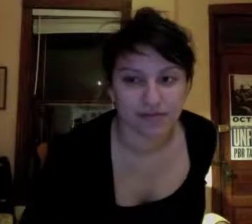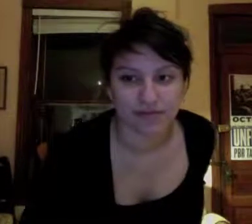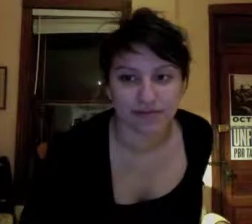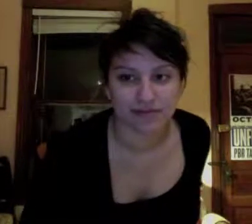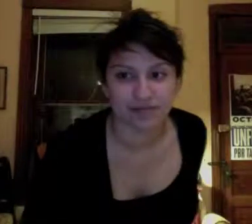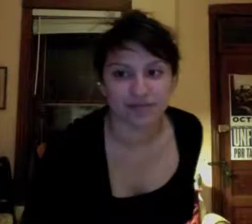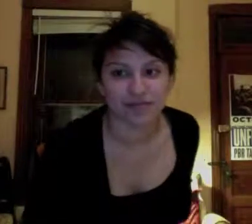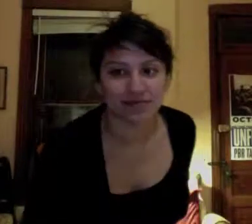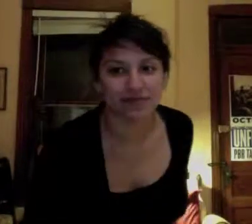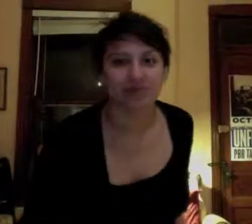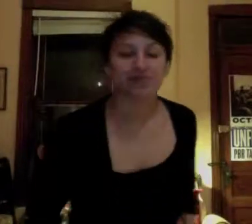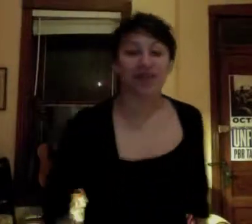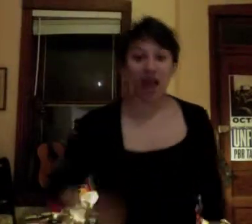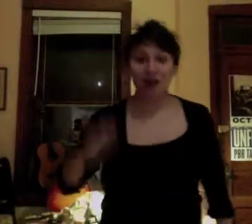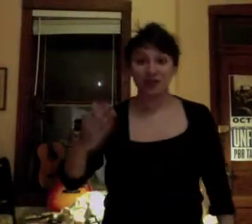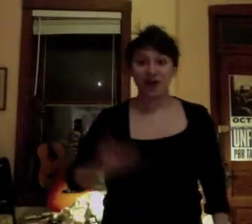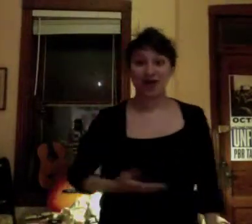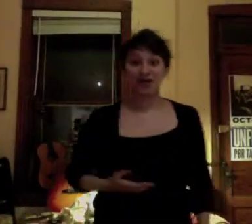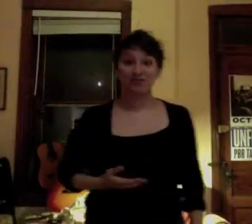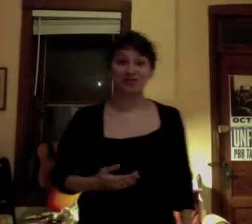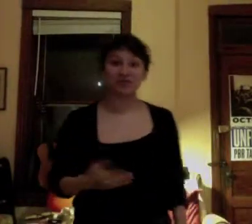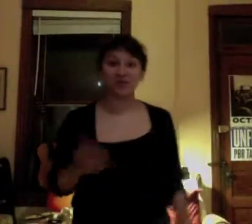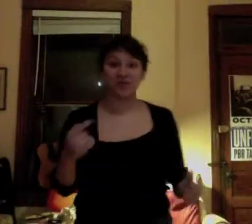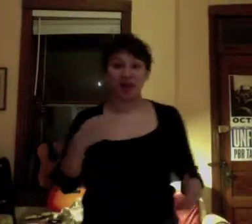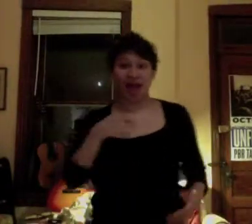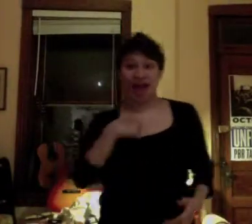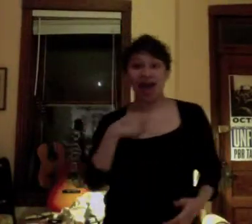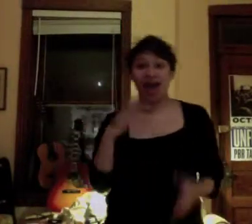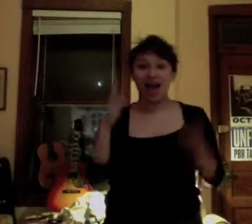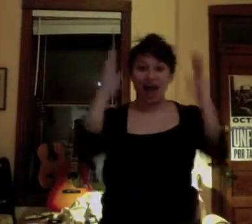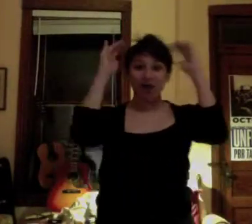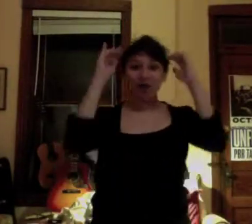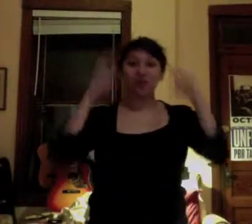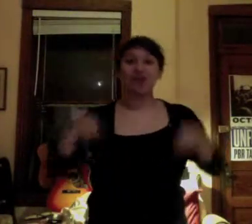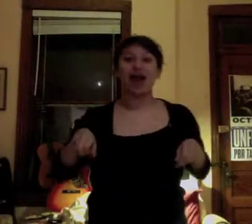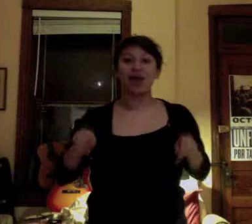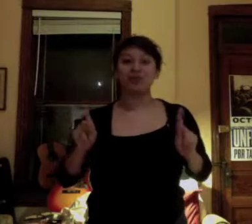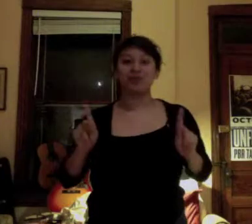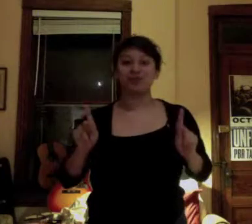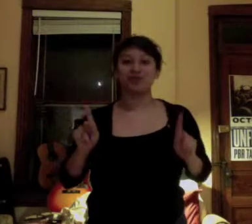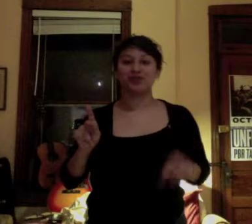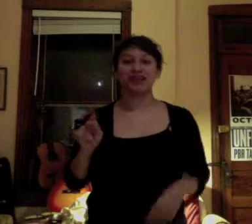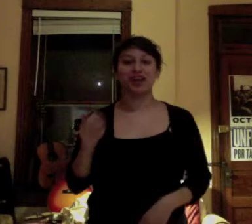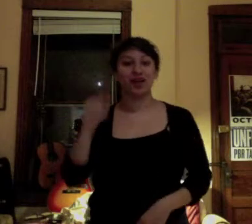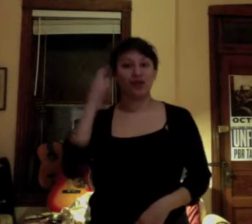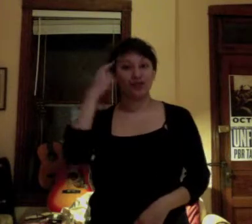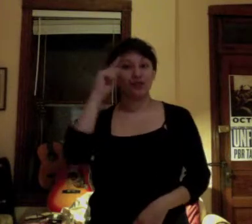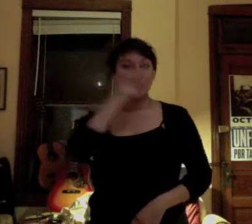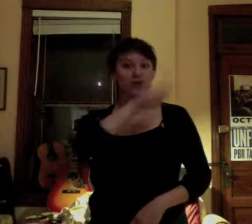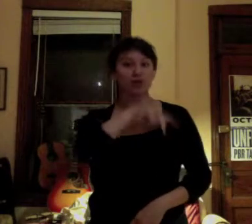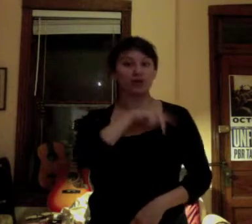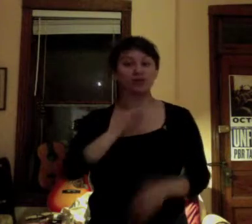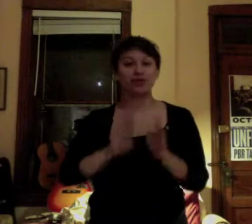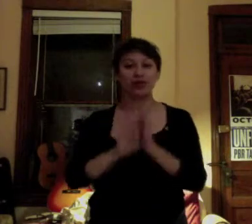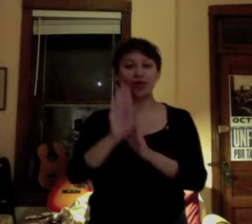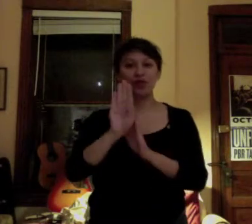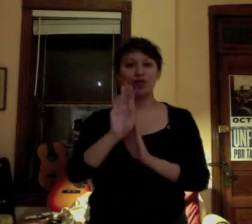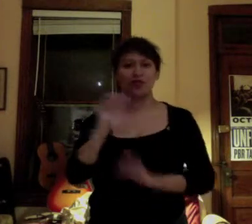to what I hope will be an opportunity for personal growth to all who join me today. My name is Jenna Castle, and in